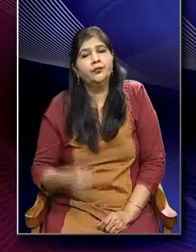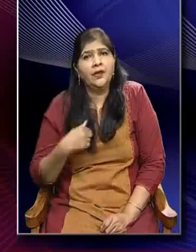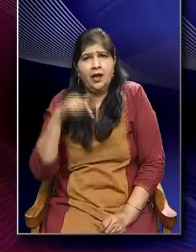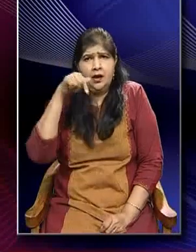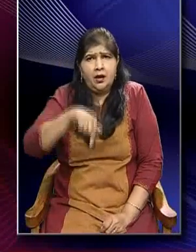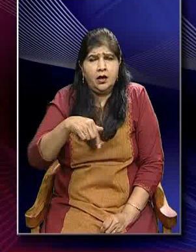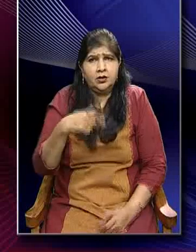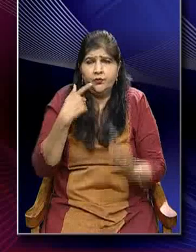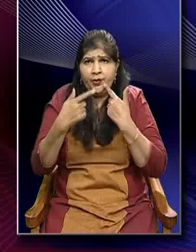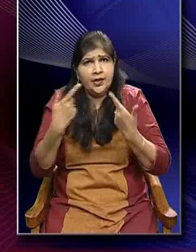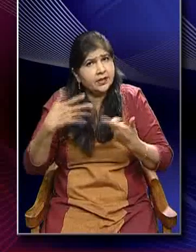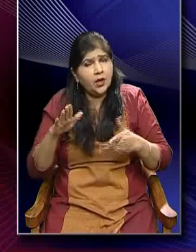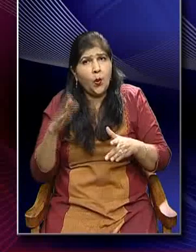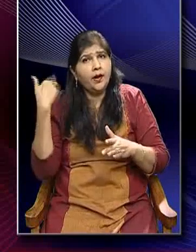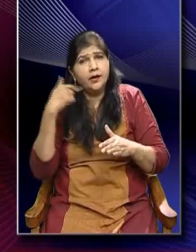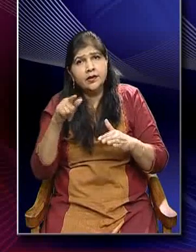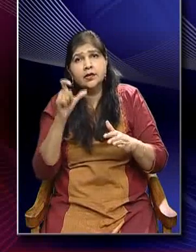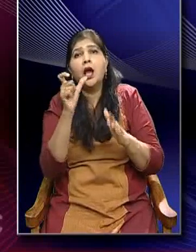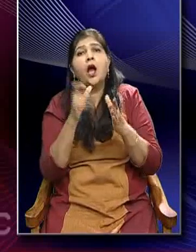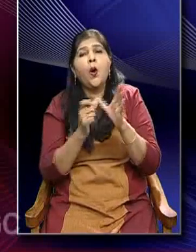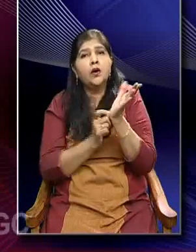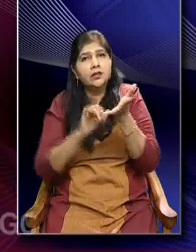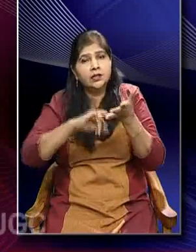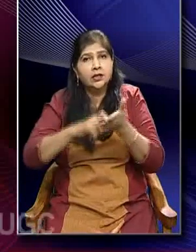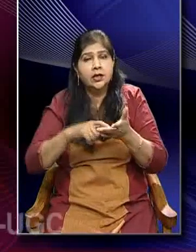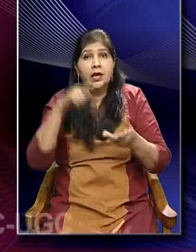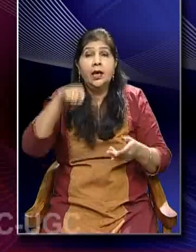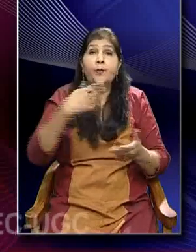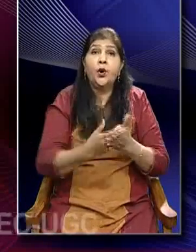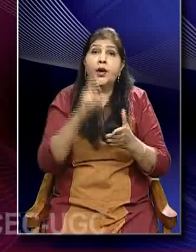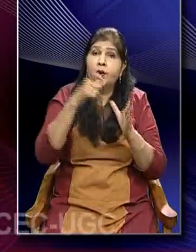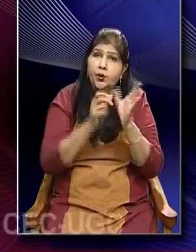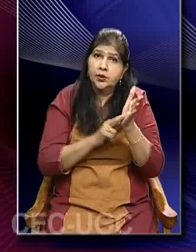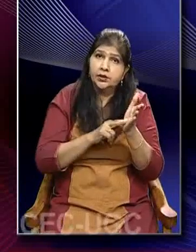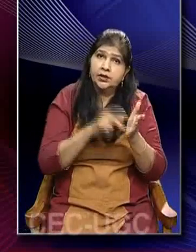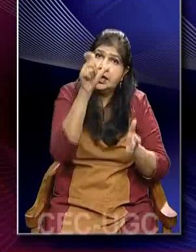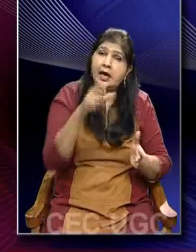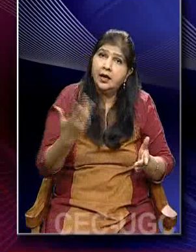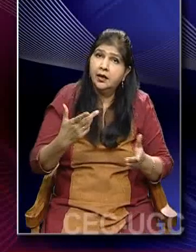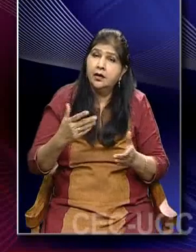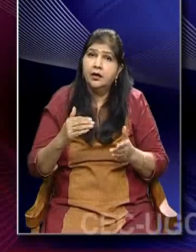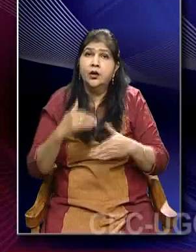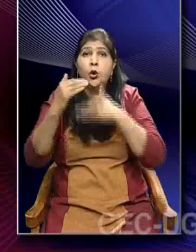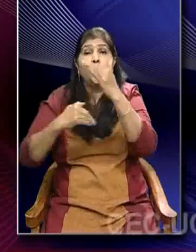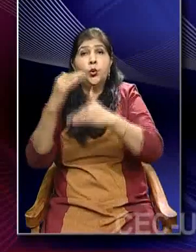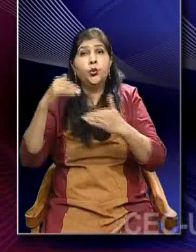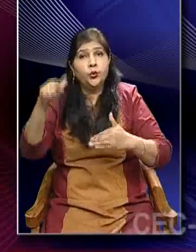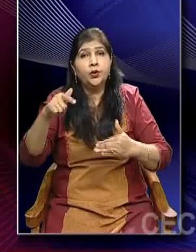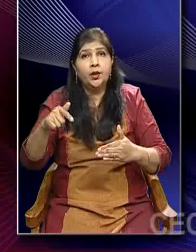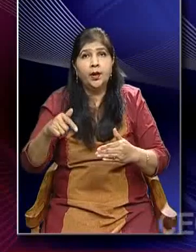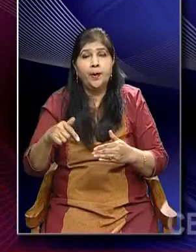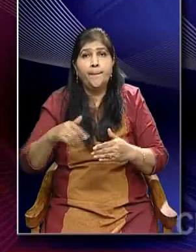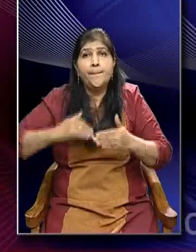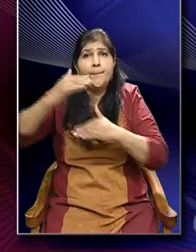discuss causes of globalization, an important cause has been growth of